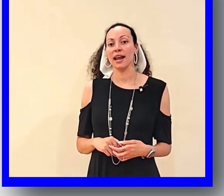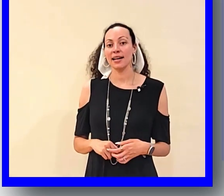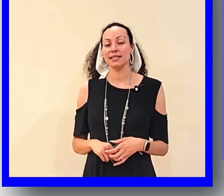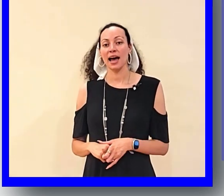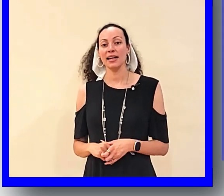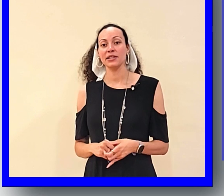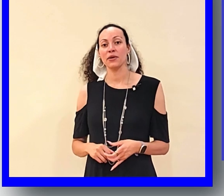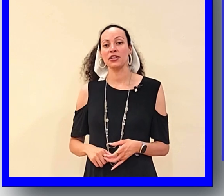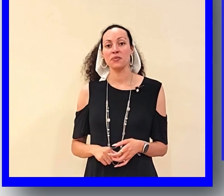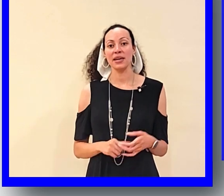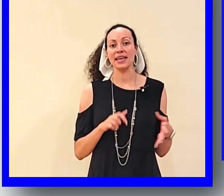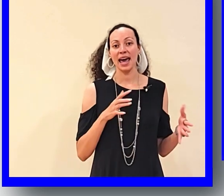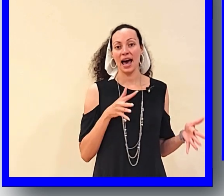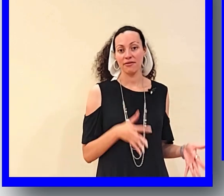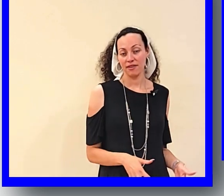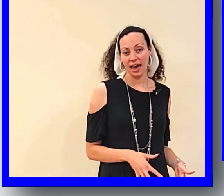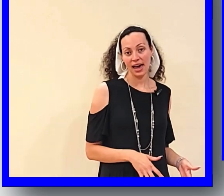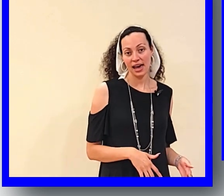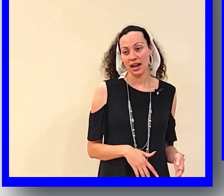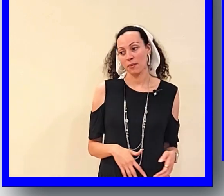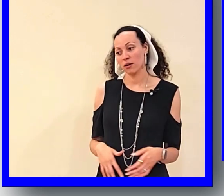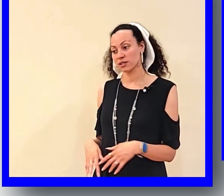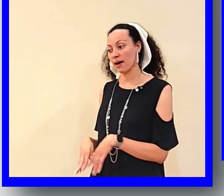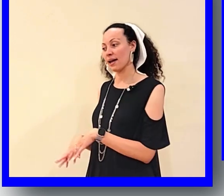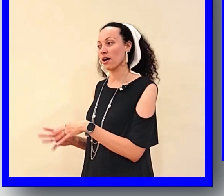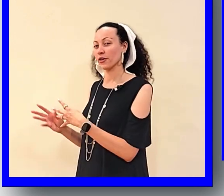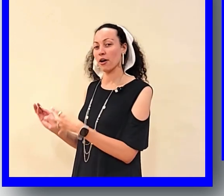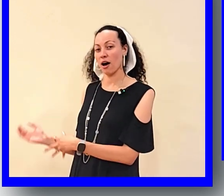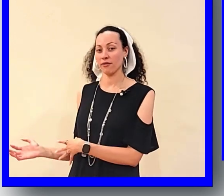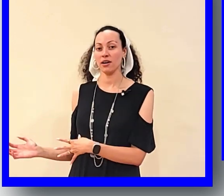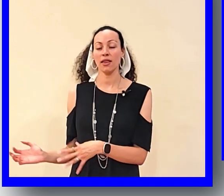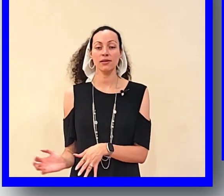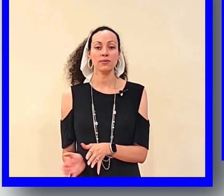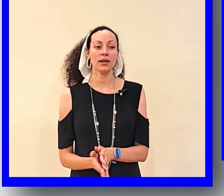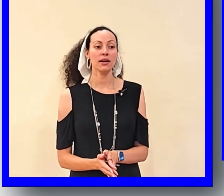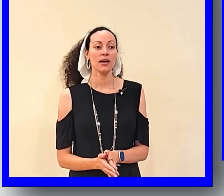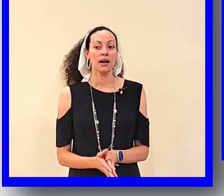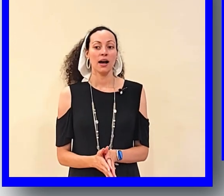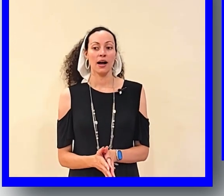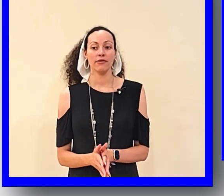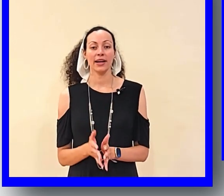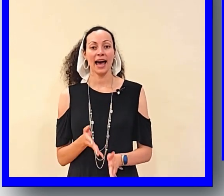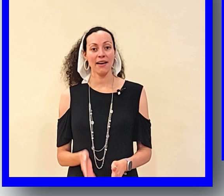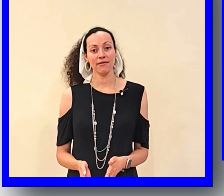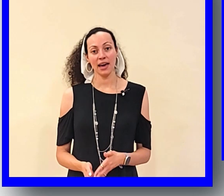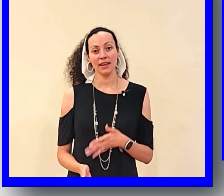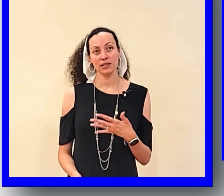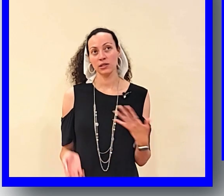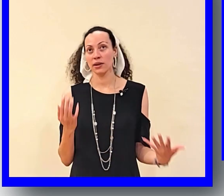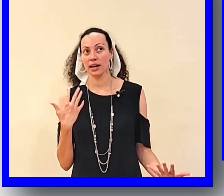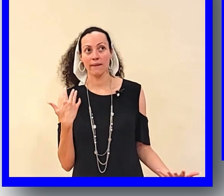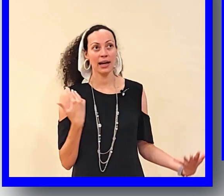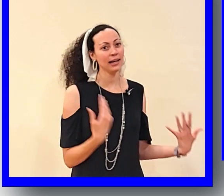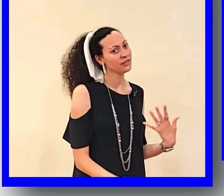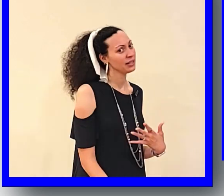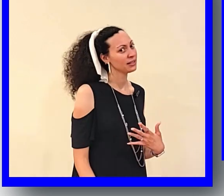For our next sign, it's going to be cafe, and I'm also adding on coffee on this one. For cafe, this